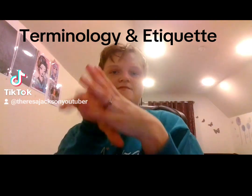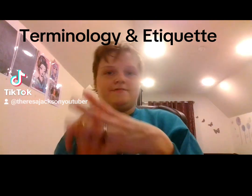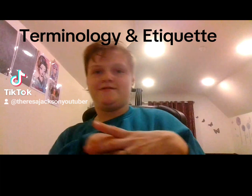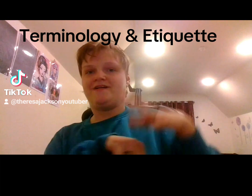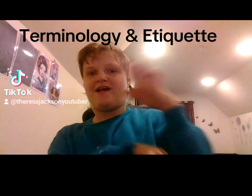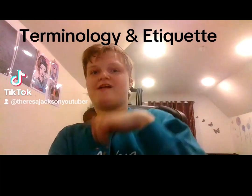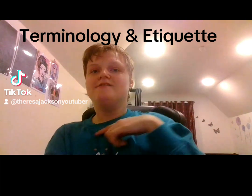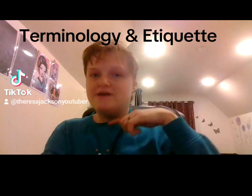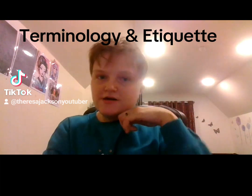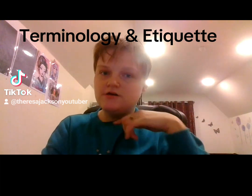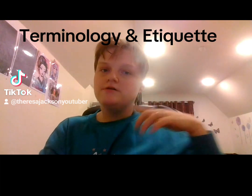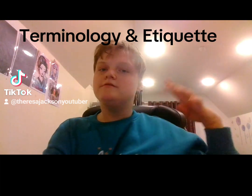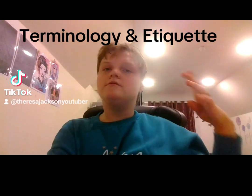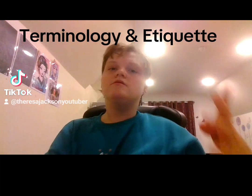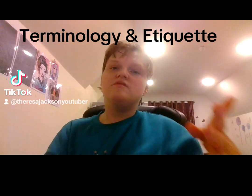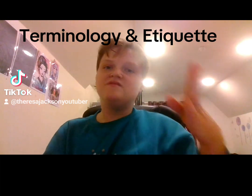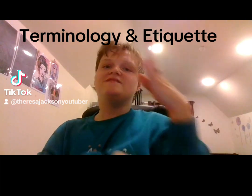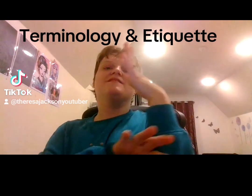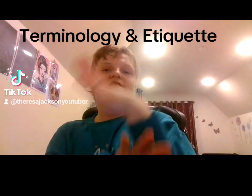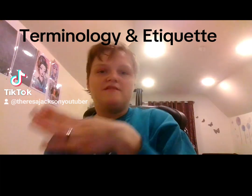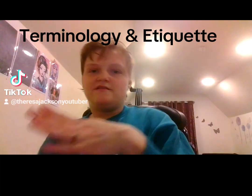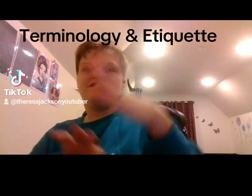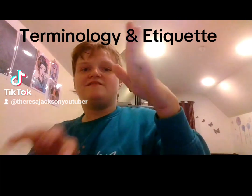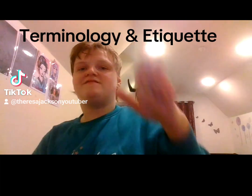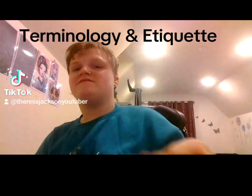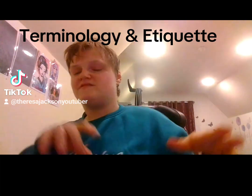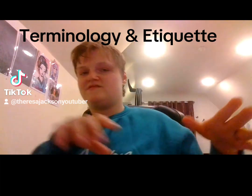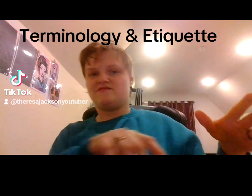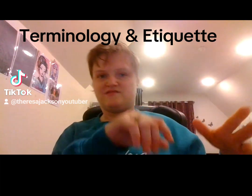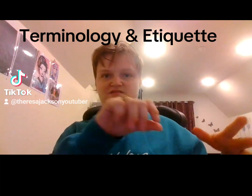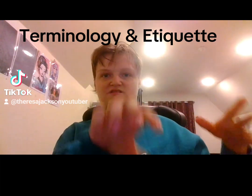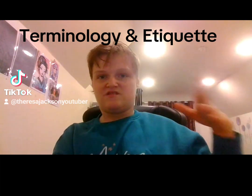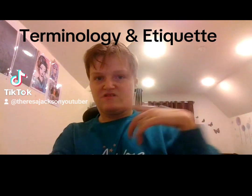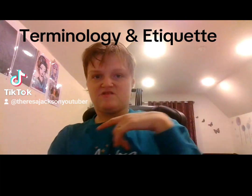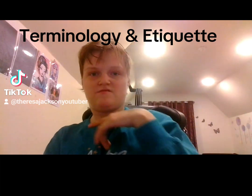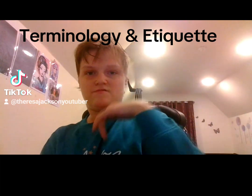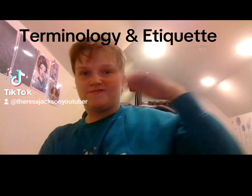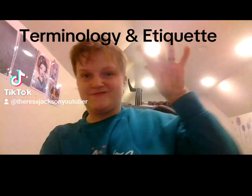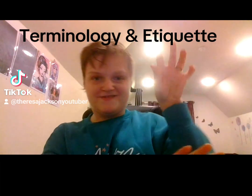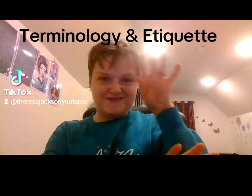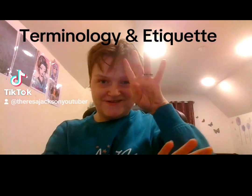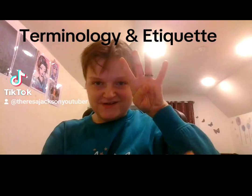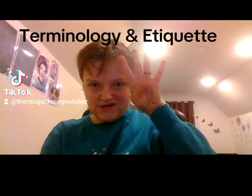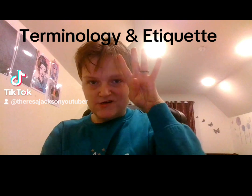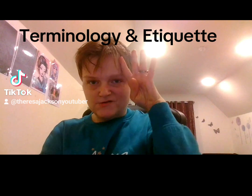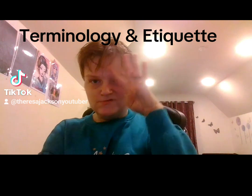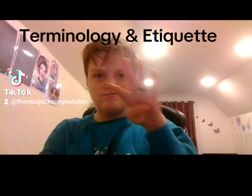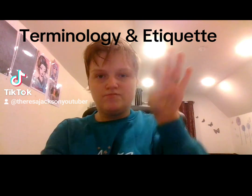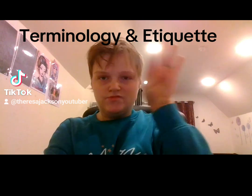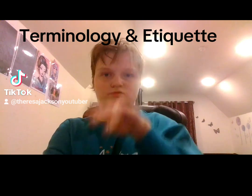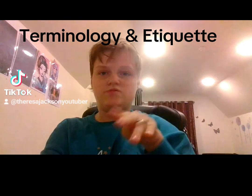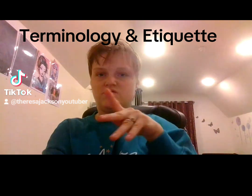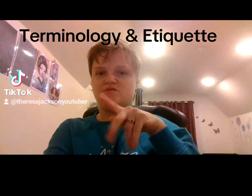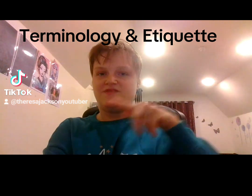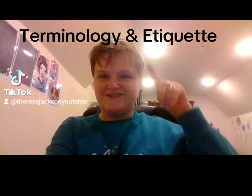ask if the person needs assistance. Remember, they know their capabilities